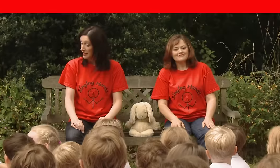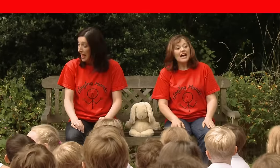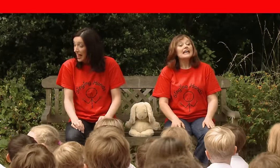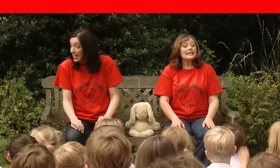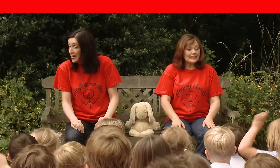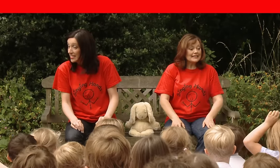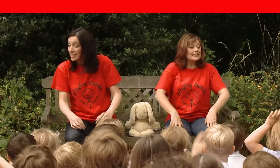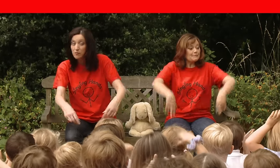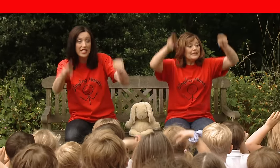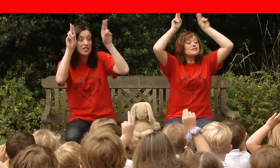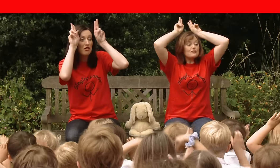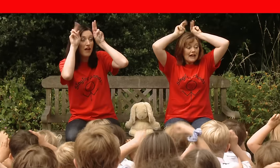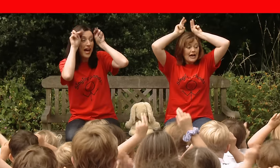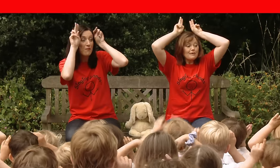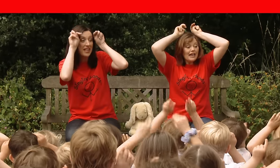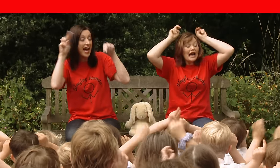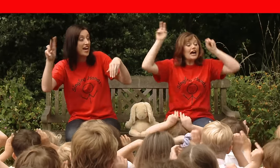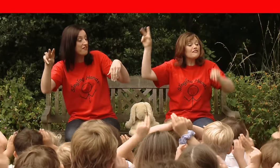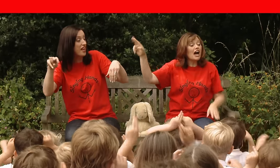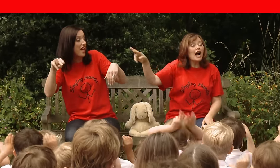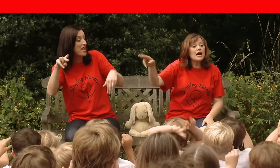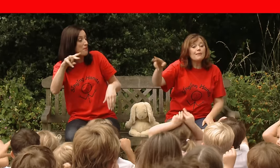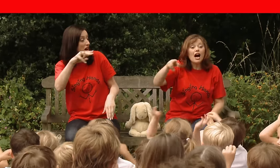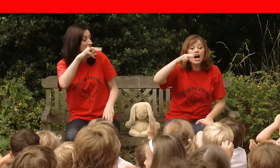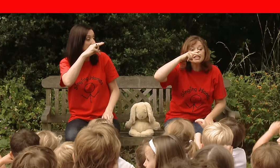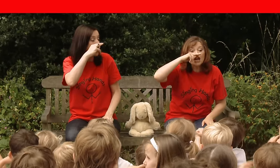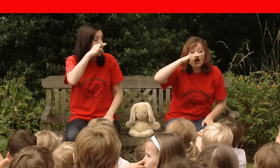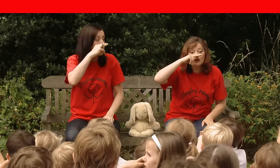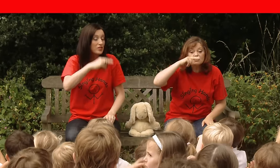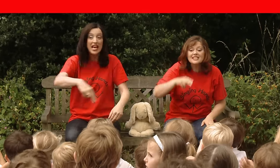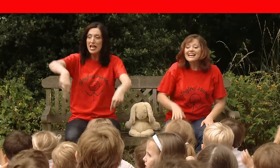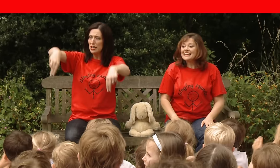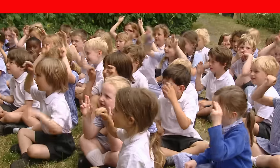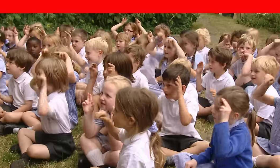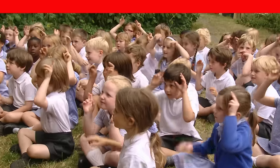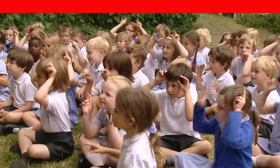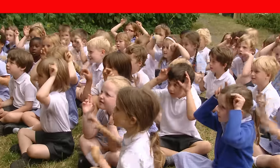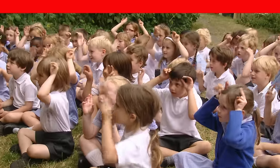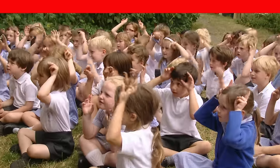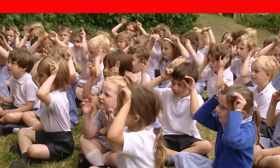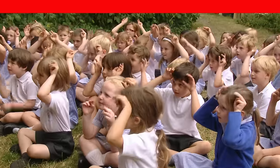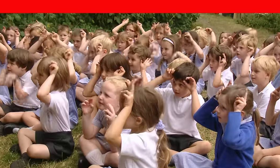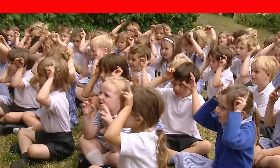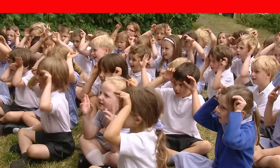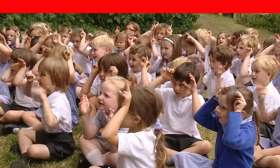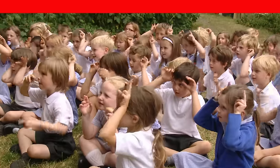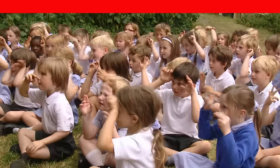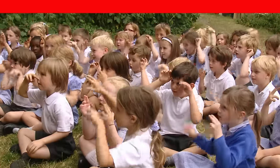Little Peter Rabbit had a fly upon his nose Little Peter Rabbit had a fly